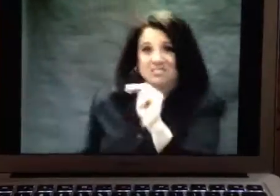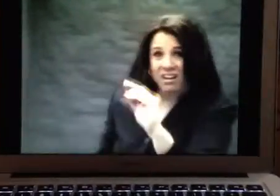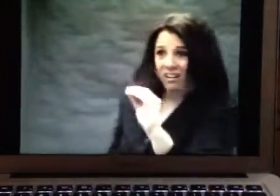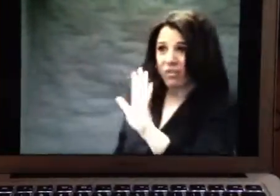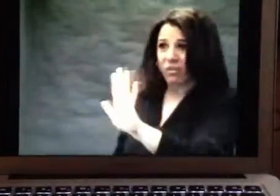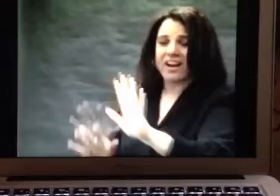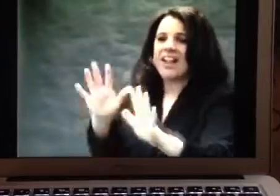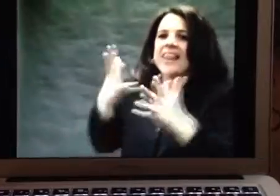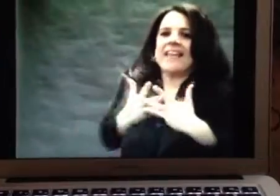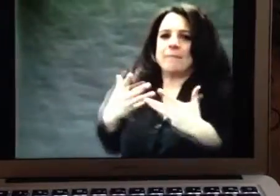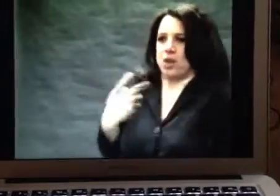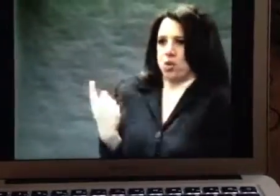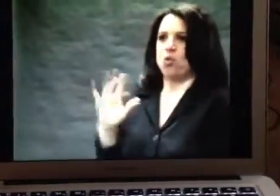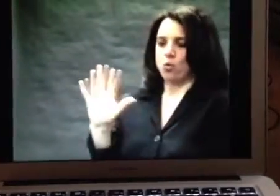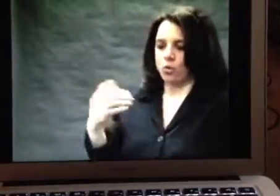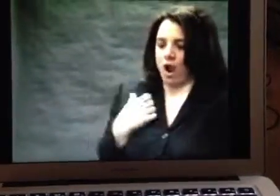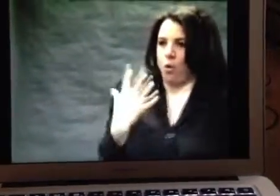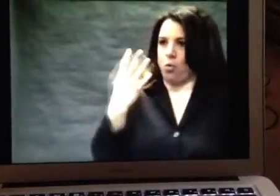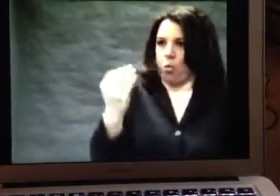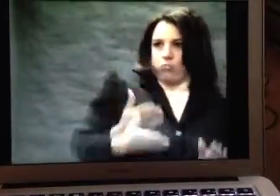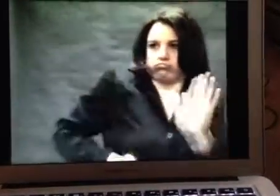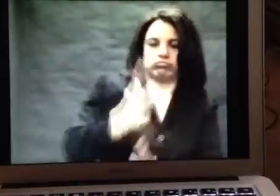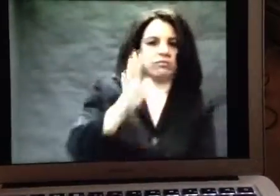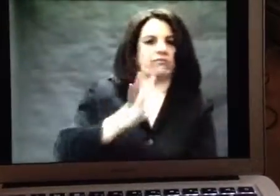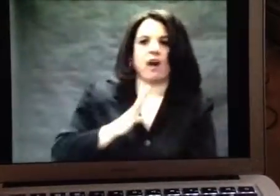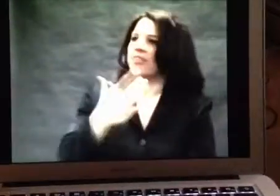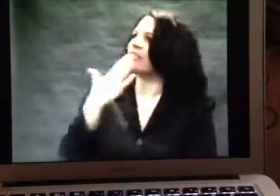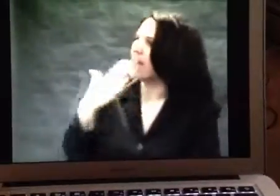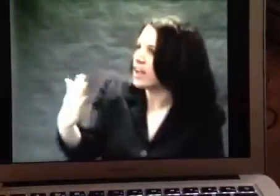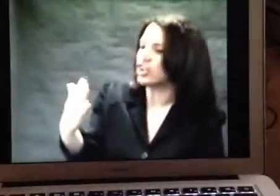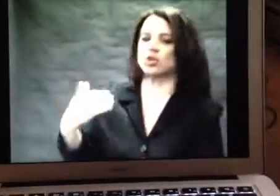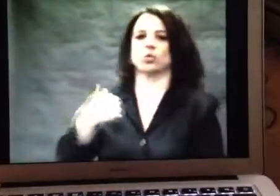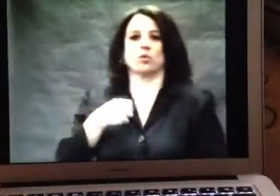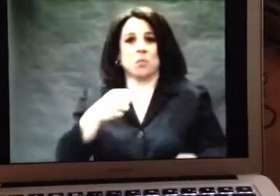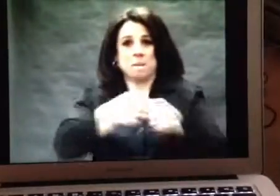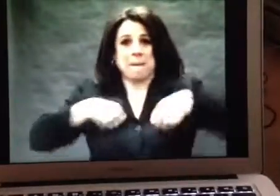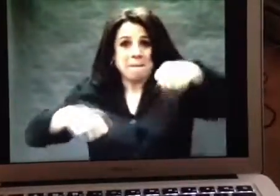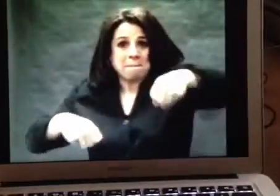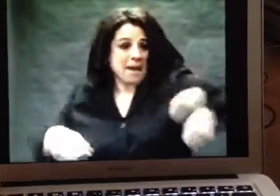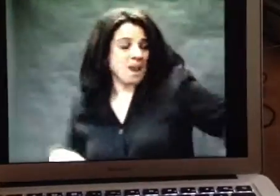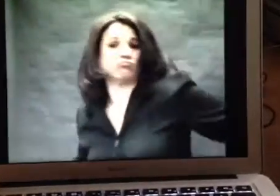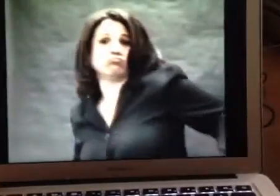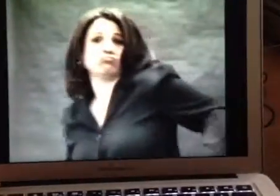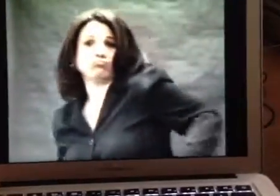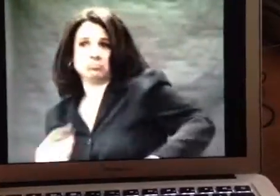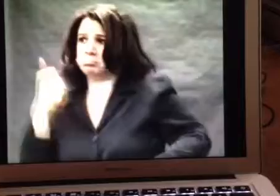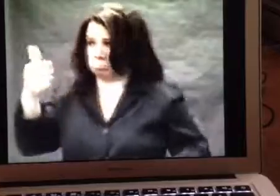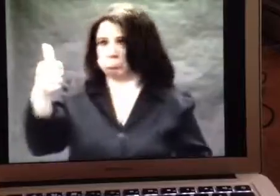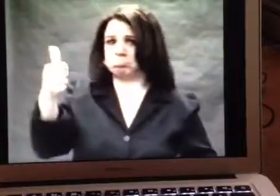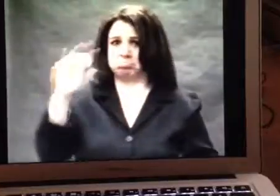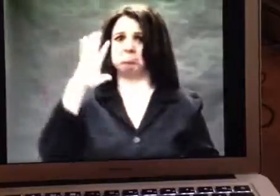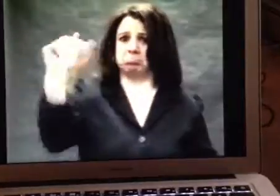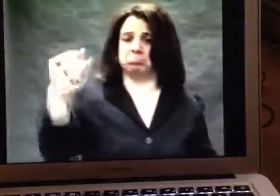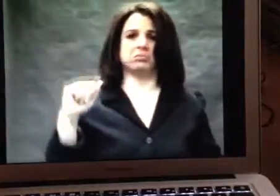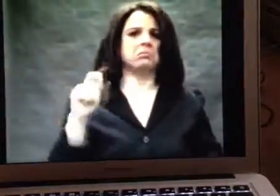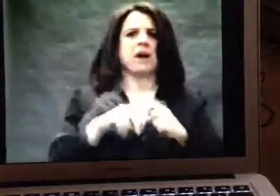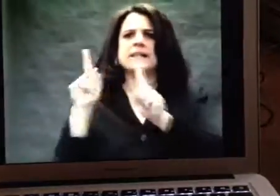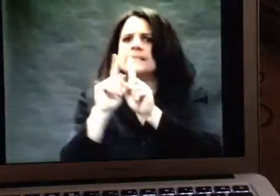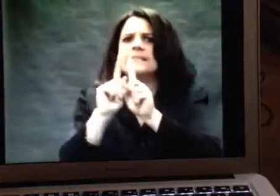just to follow you and make sure you get where you need to go." And I was like, "No, I'm fine. Thank you. I just got my bags." And I was like, "Okay,